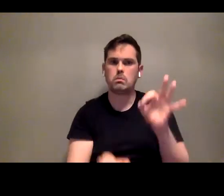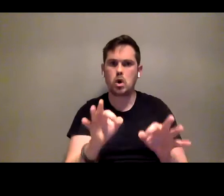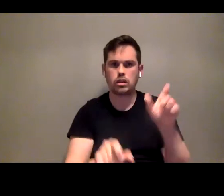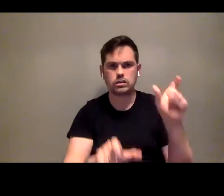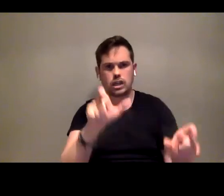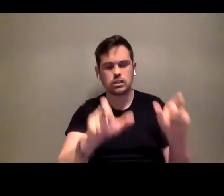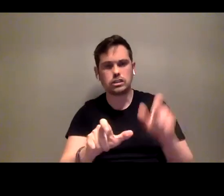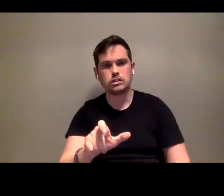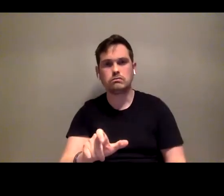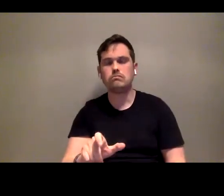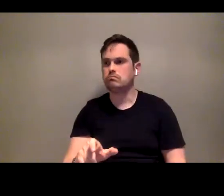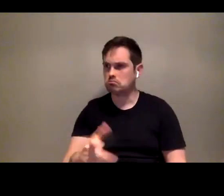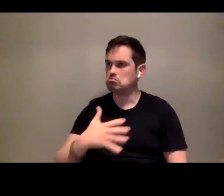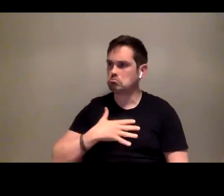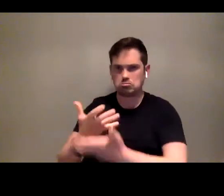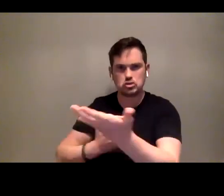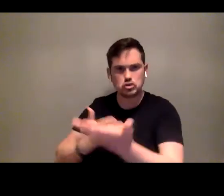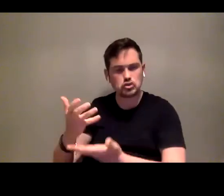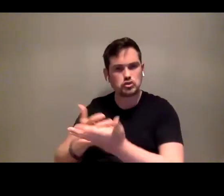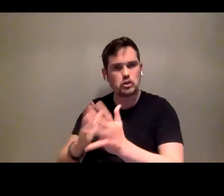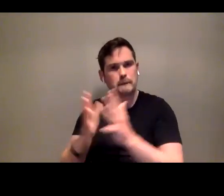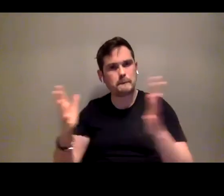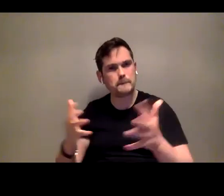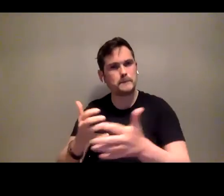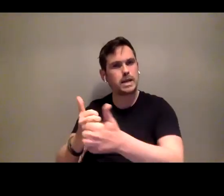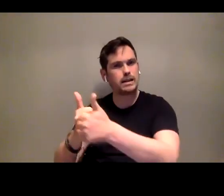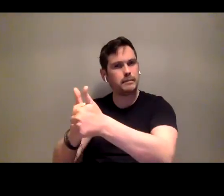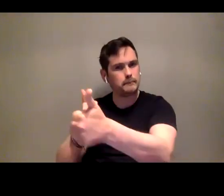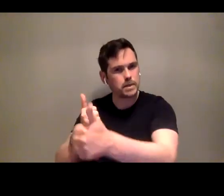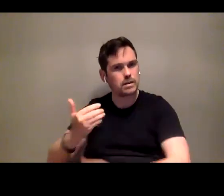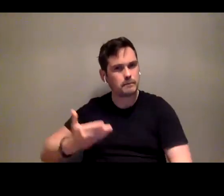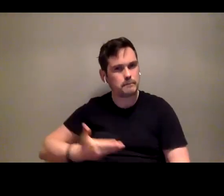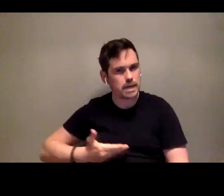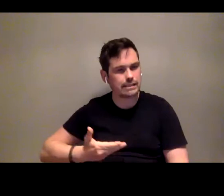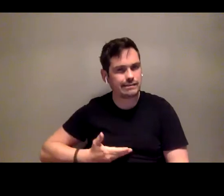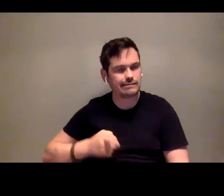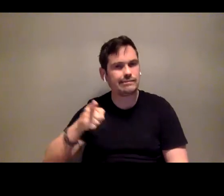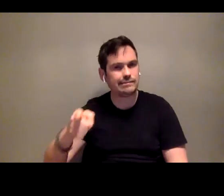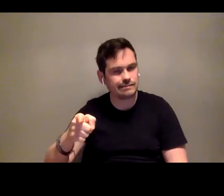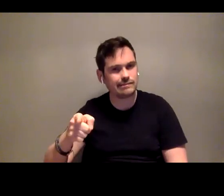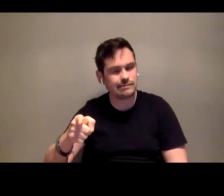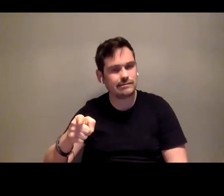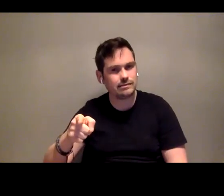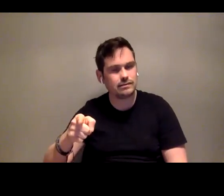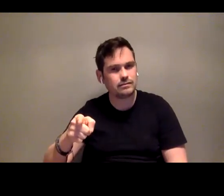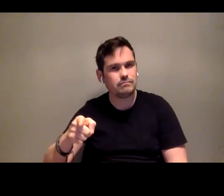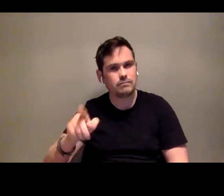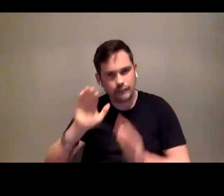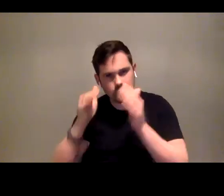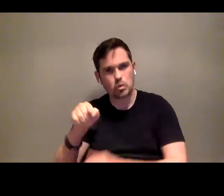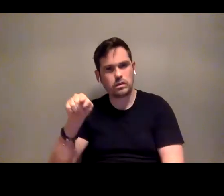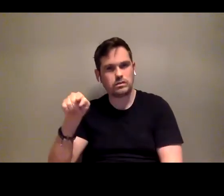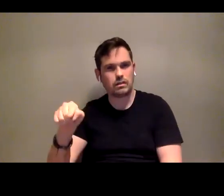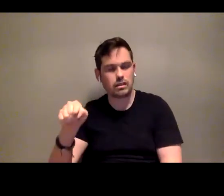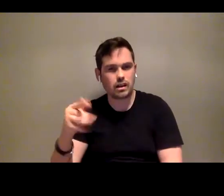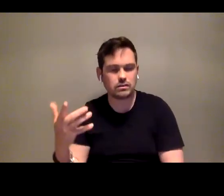business, private interests, about to find out what their priorities are, even though we've seen that fail repeatedly. Companies